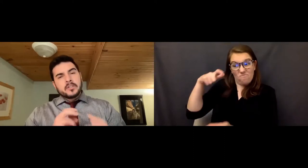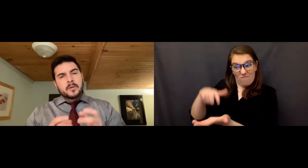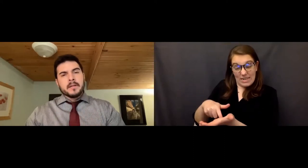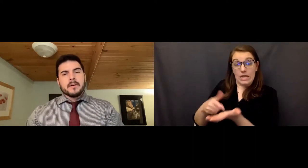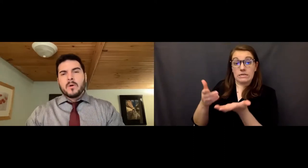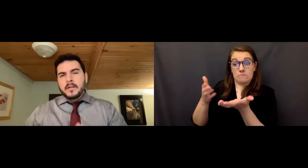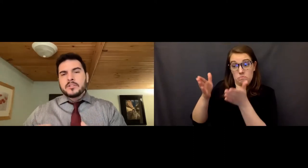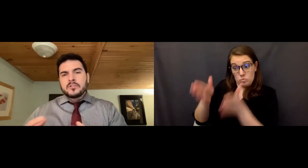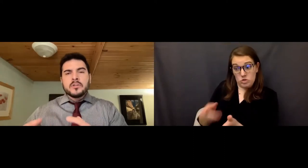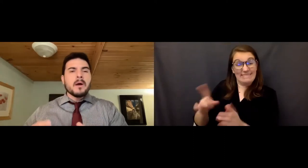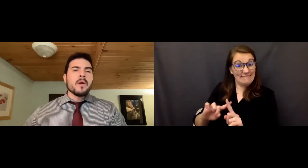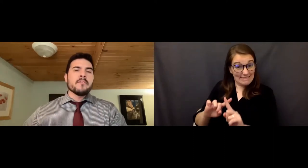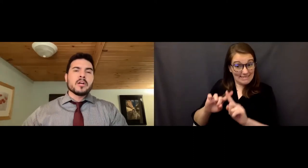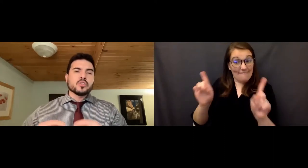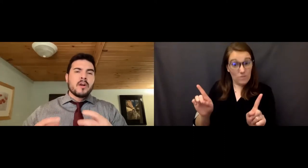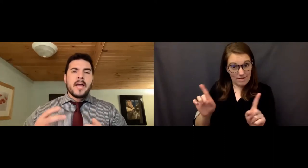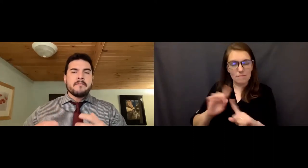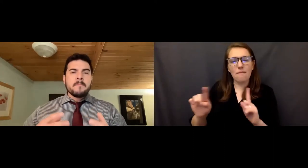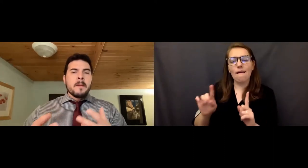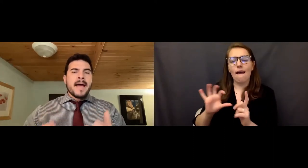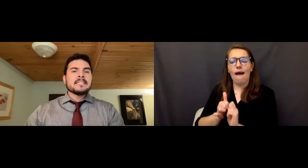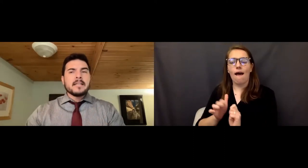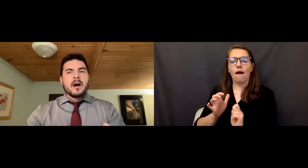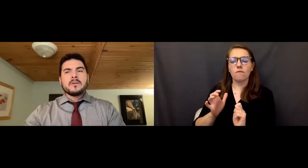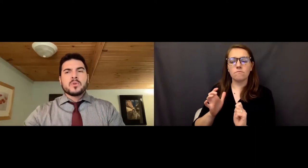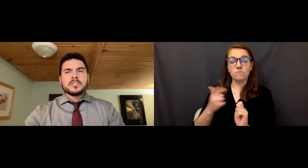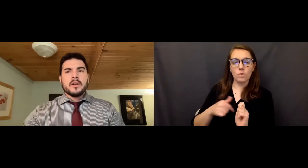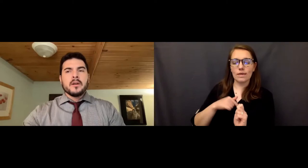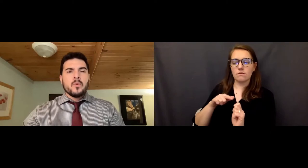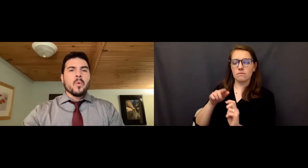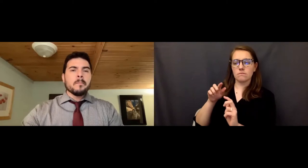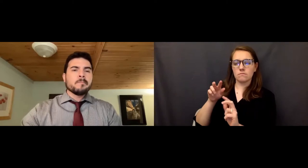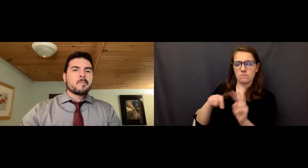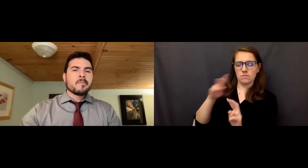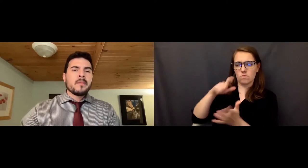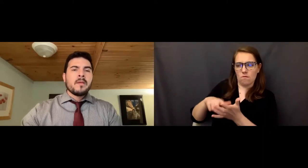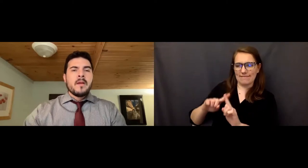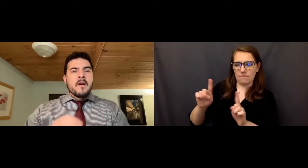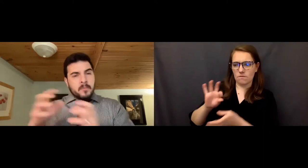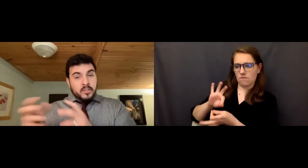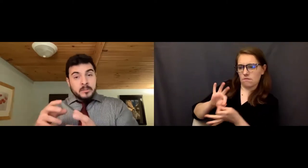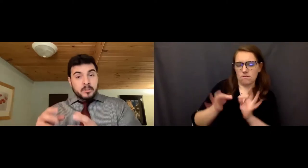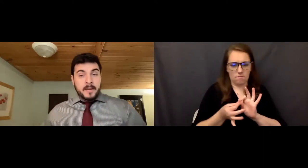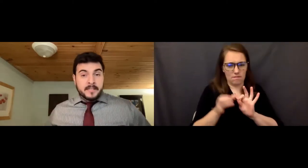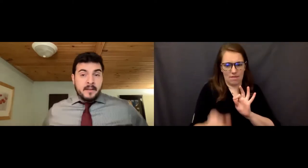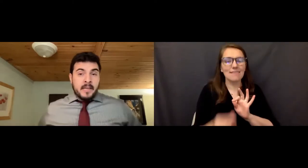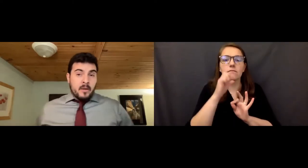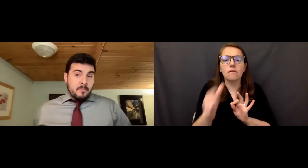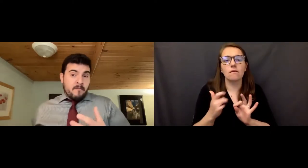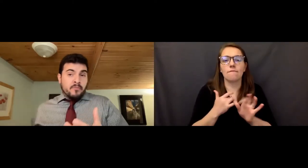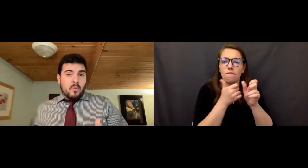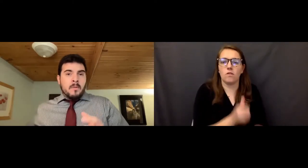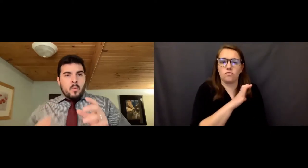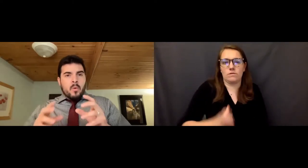that honest recognition is interpreted or understood by way of a contrived, patently unchristian norm. From the Christian perspective,